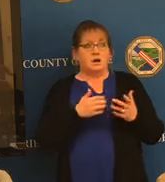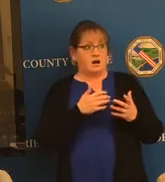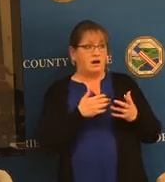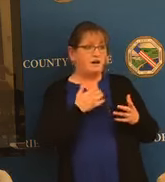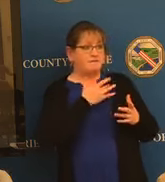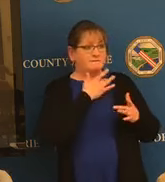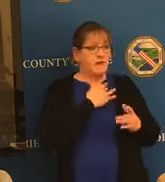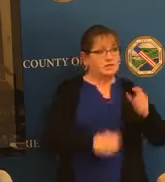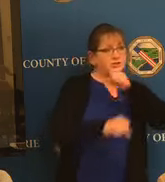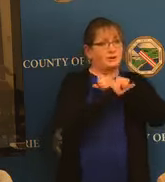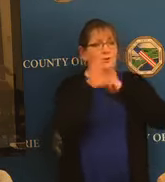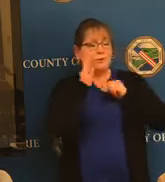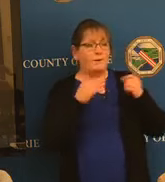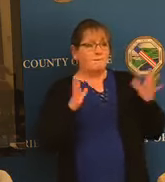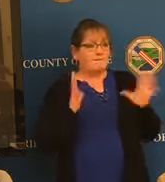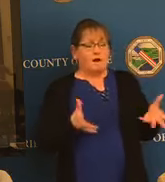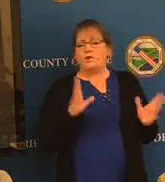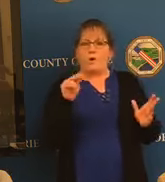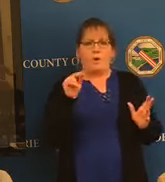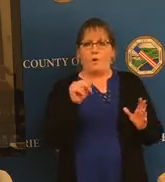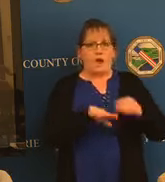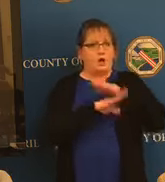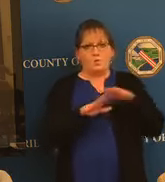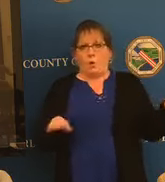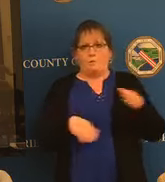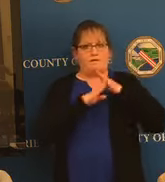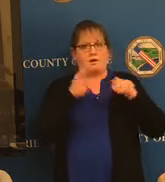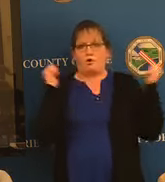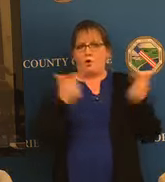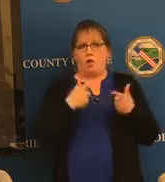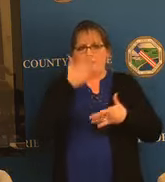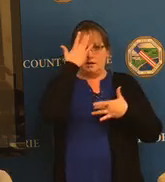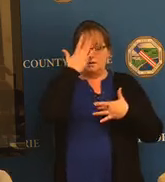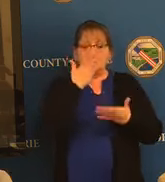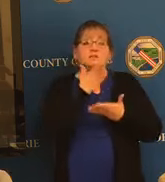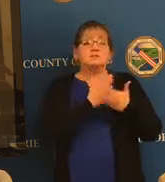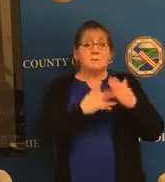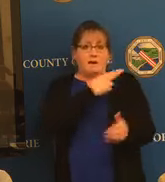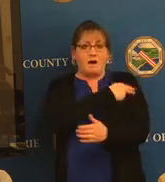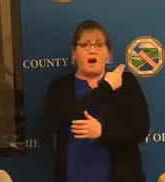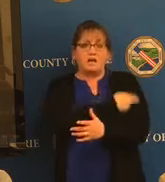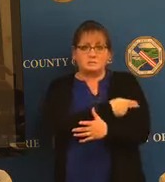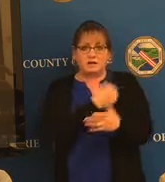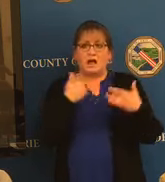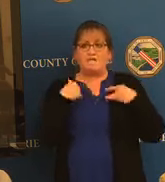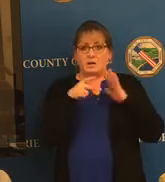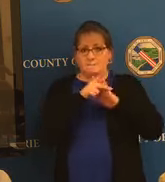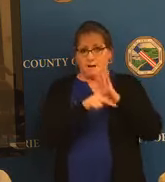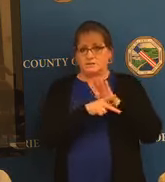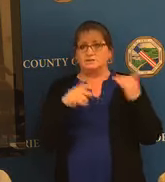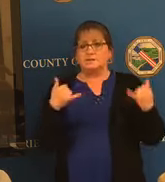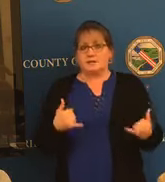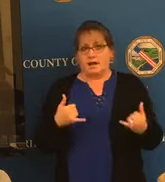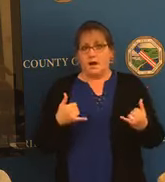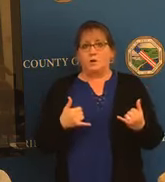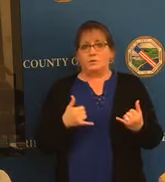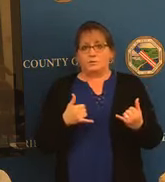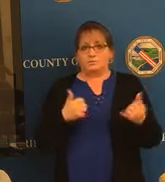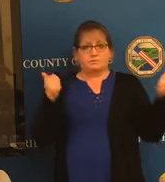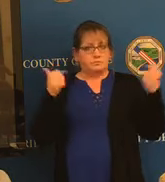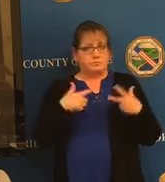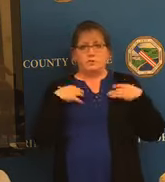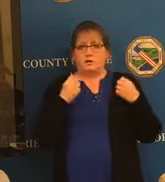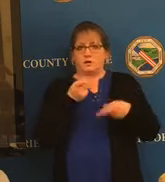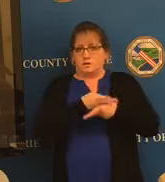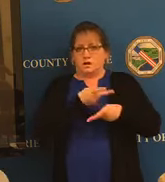going to completely prevent illness. I know some of the healthcare systems, some of the hospitals have a policy now where all the